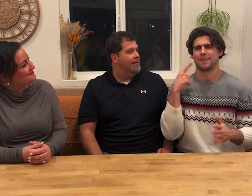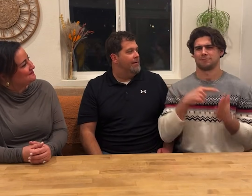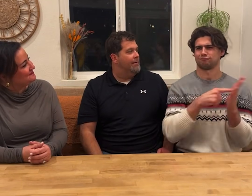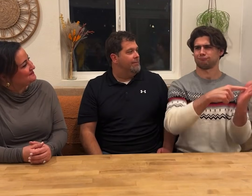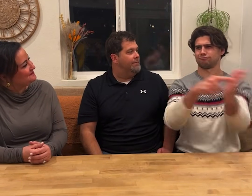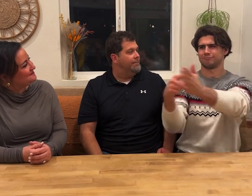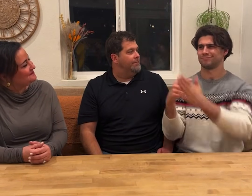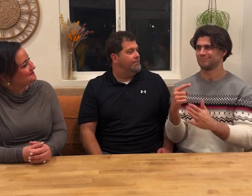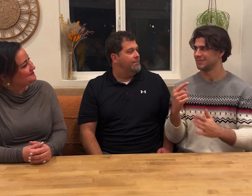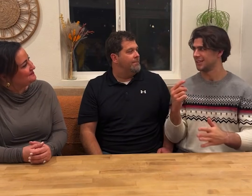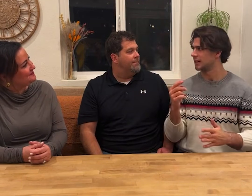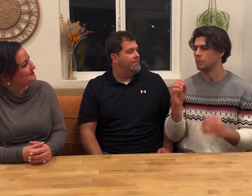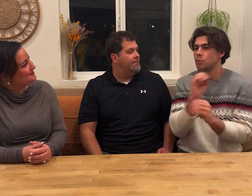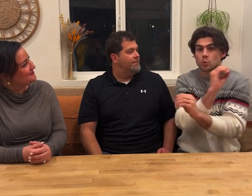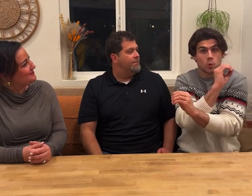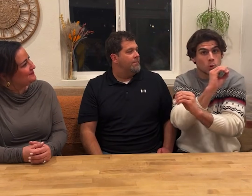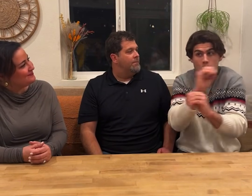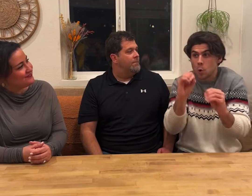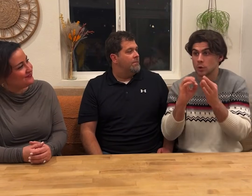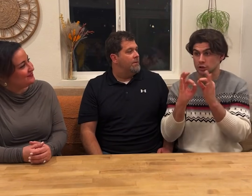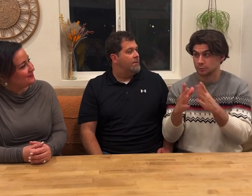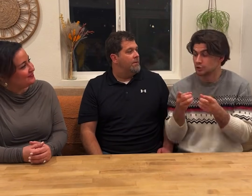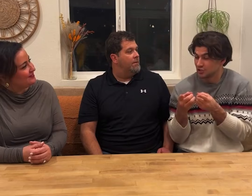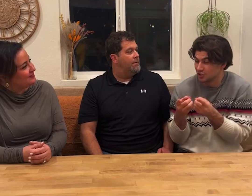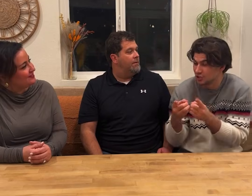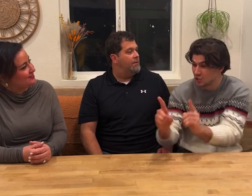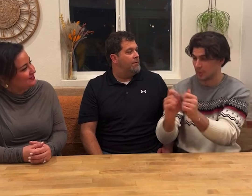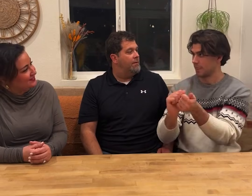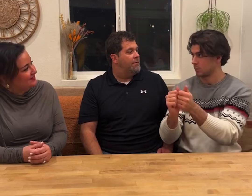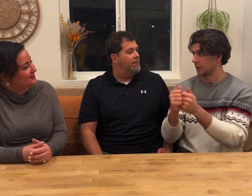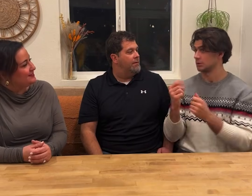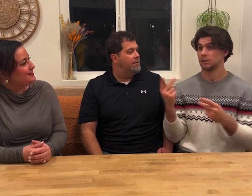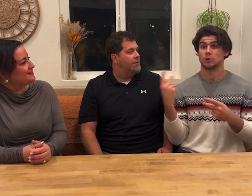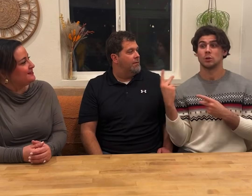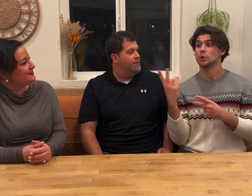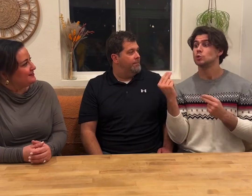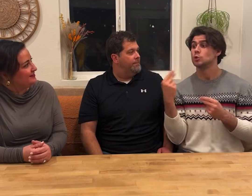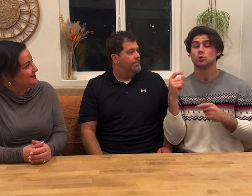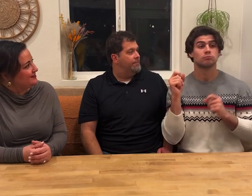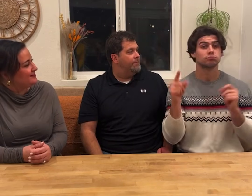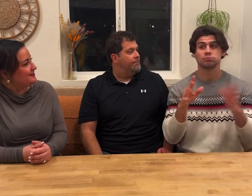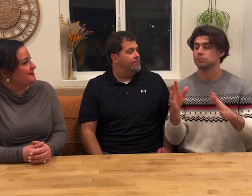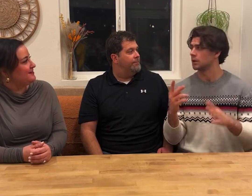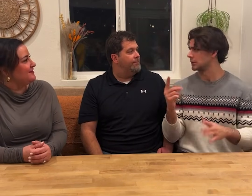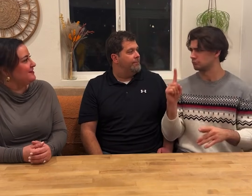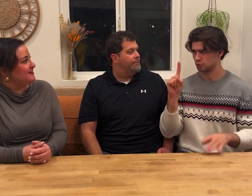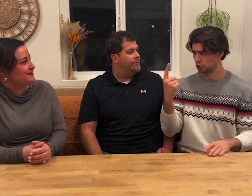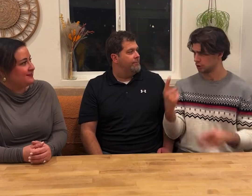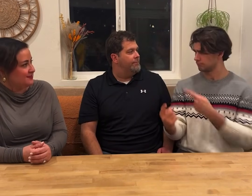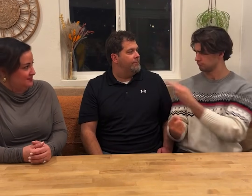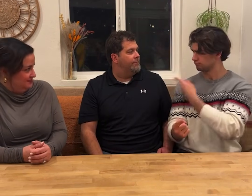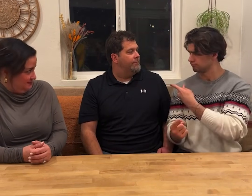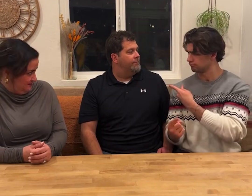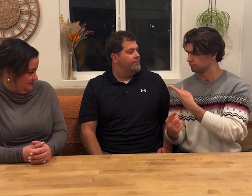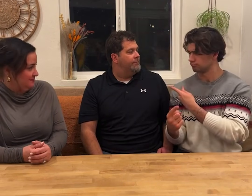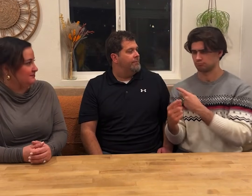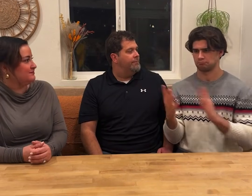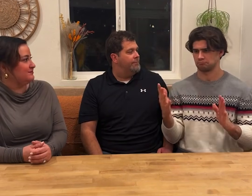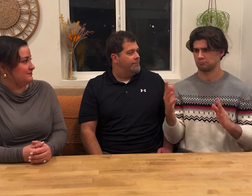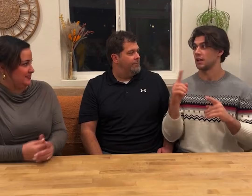And that was key to show, right, that we don't have an interpreter during the race. So as we're on each